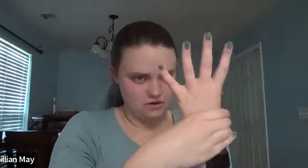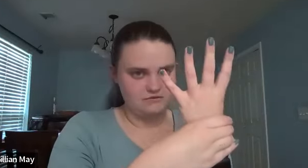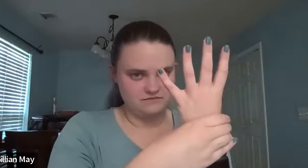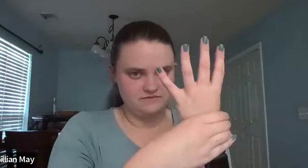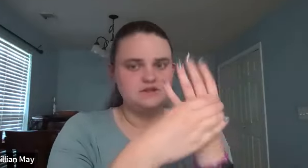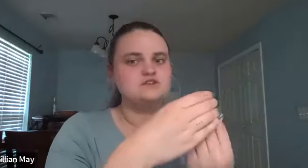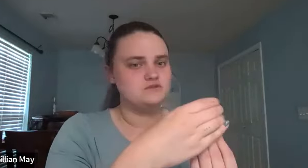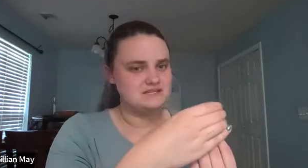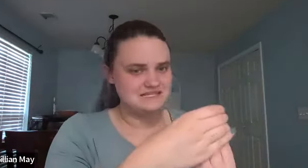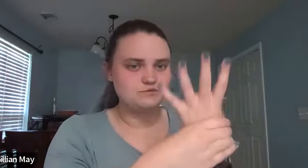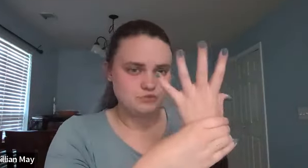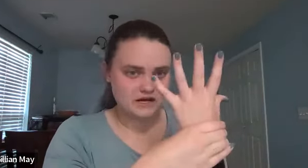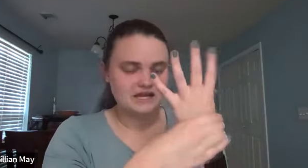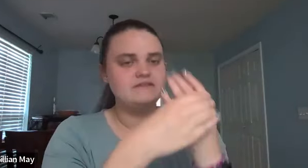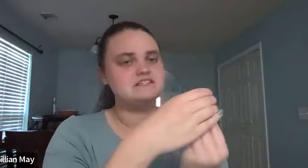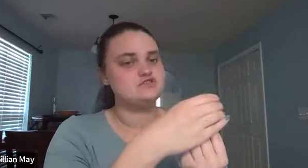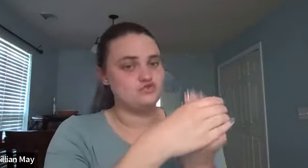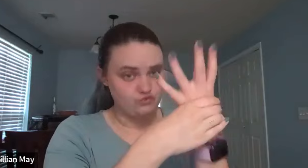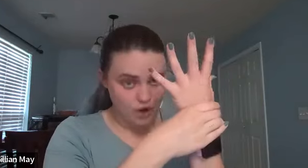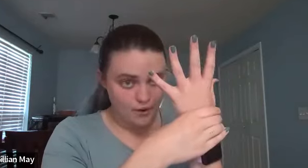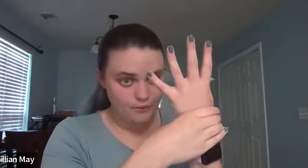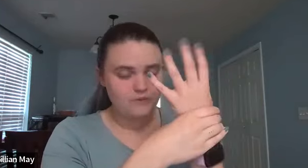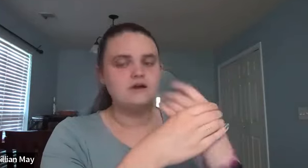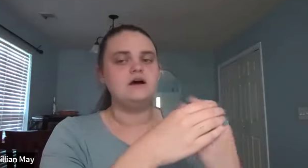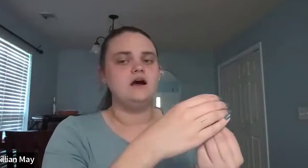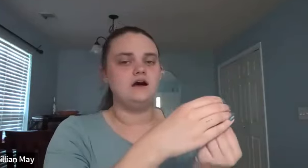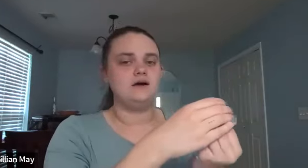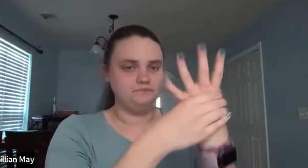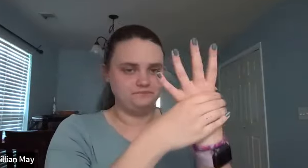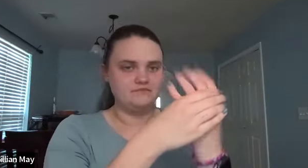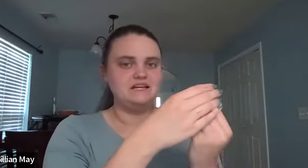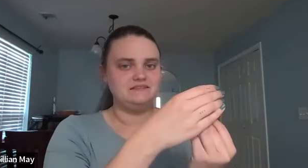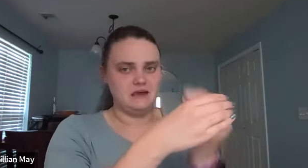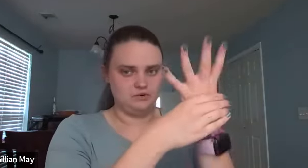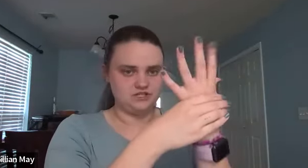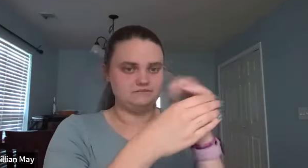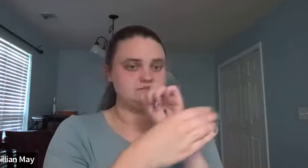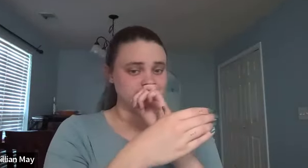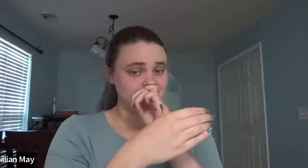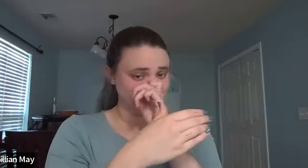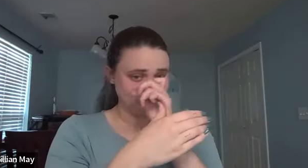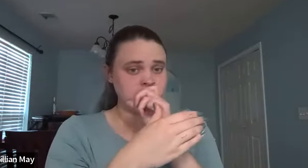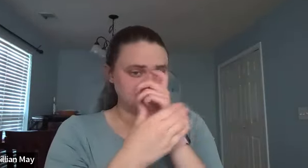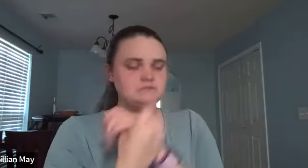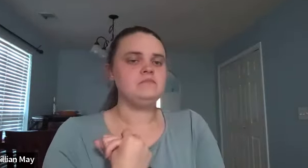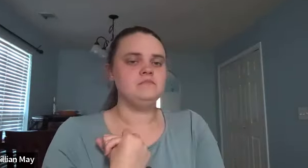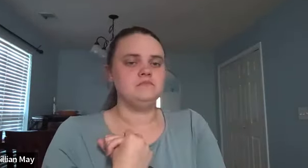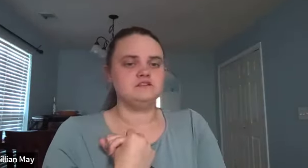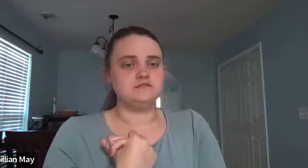Grow. So this is spring. This is grow. That motion. So if you're